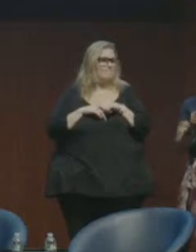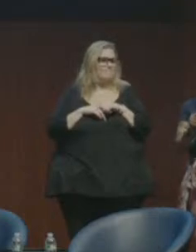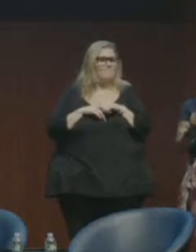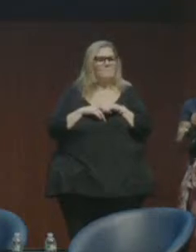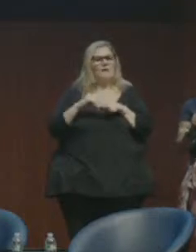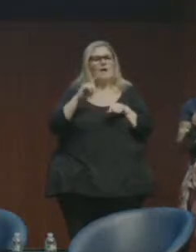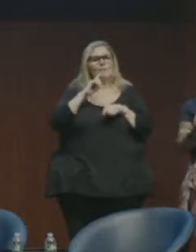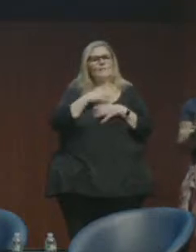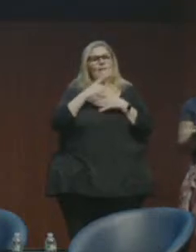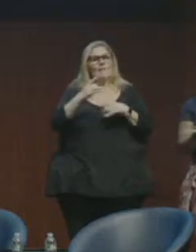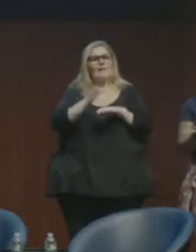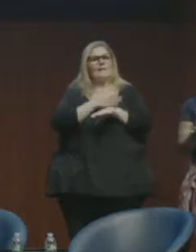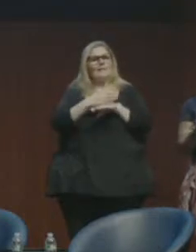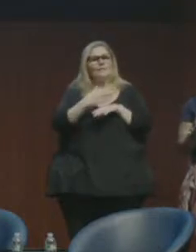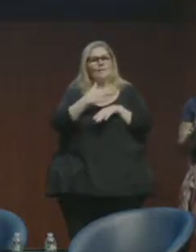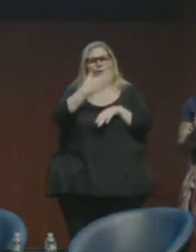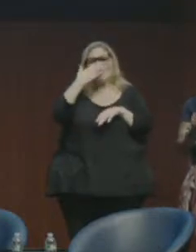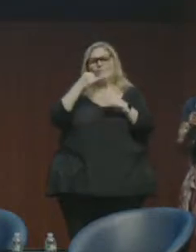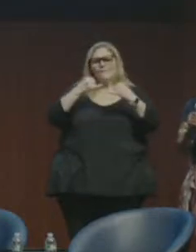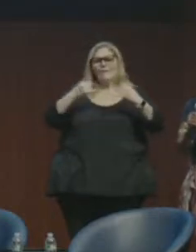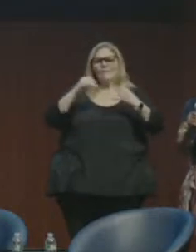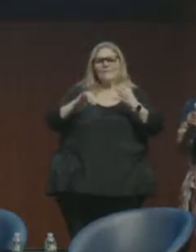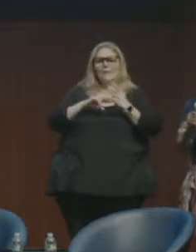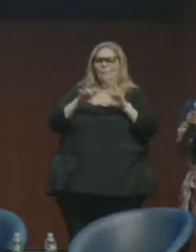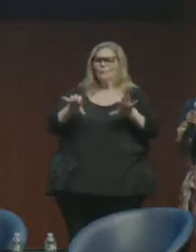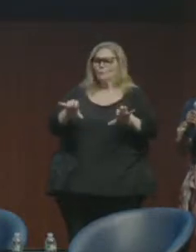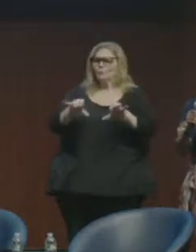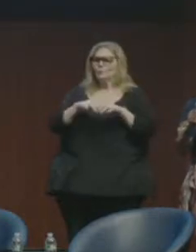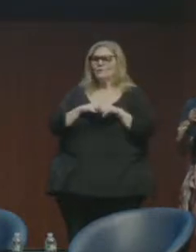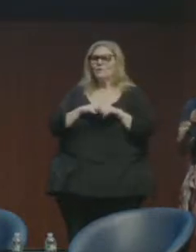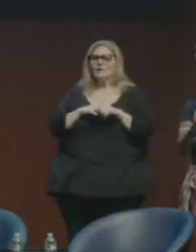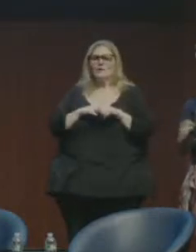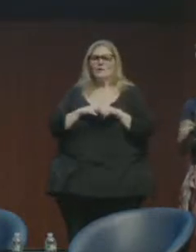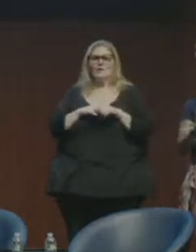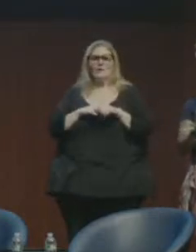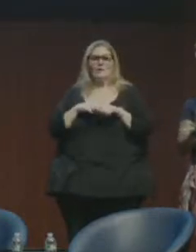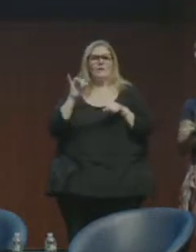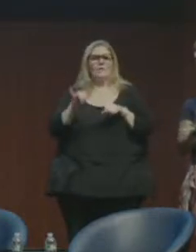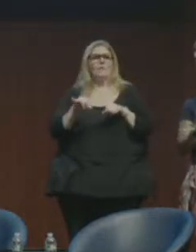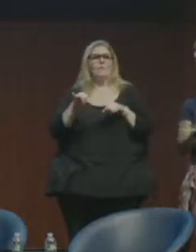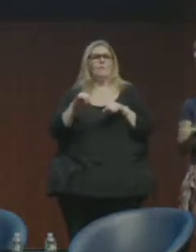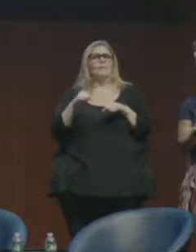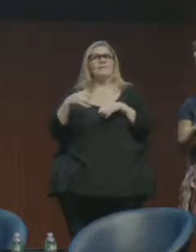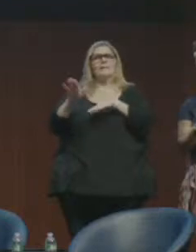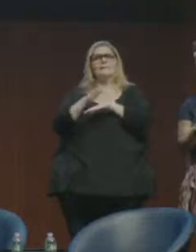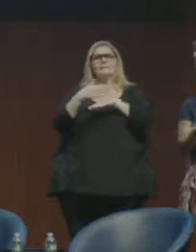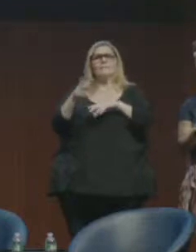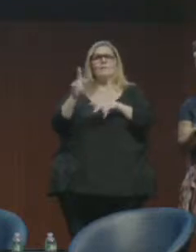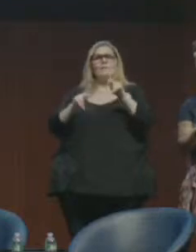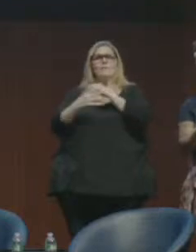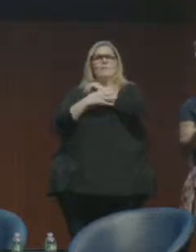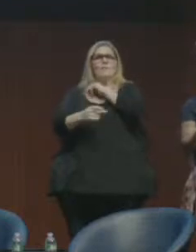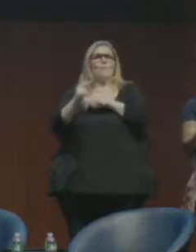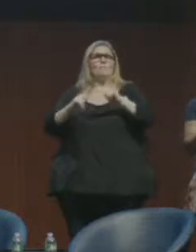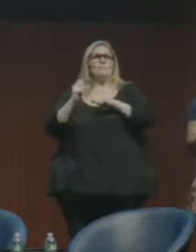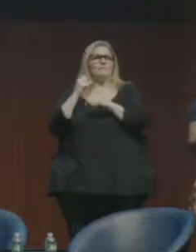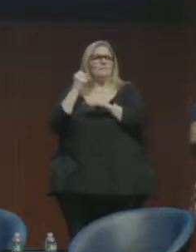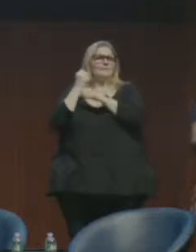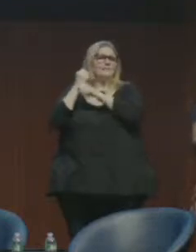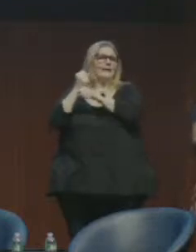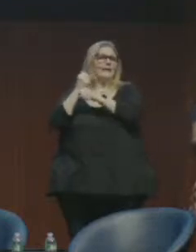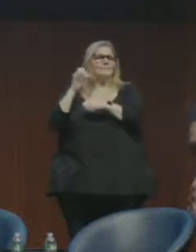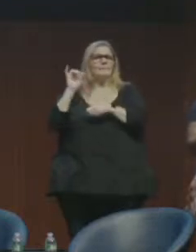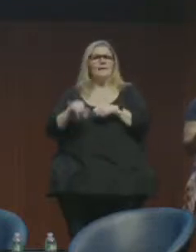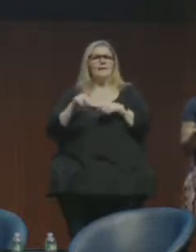I really like this song on the front line. It's one of the songs we do with the artistic component of the Poor People's Campaign with